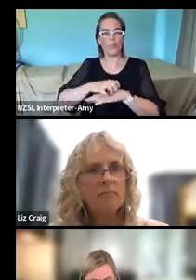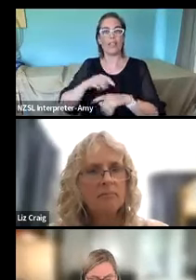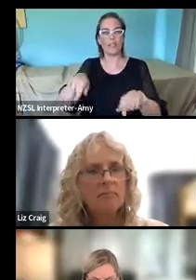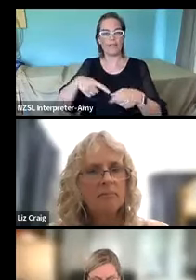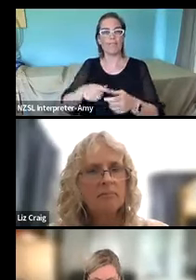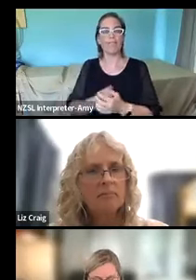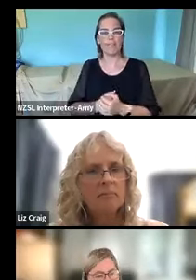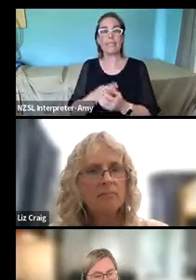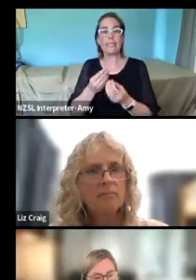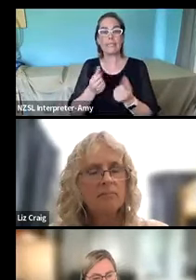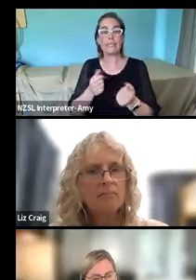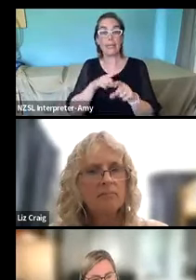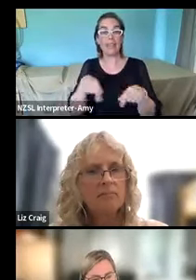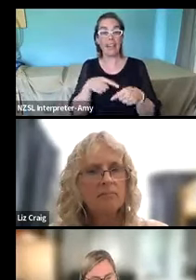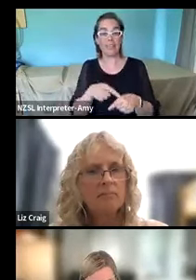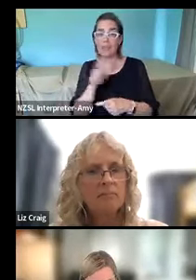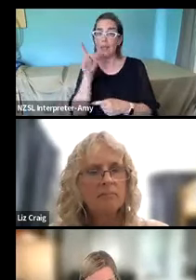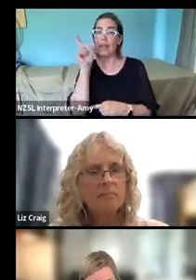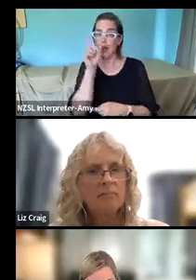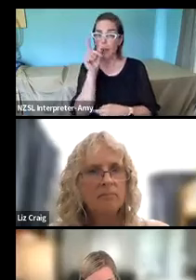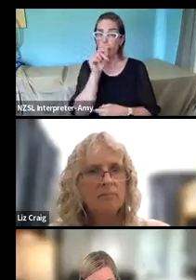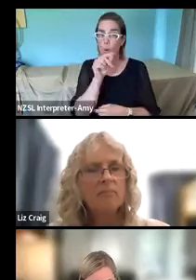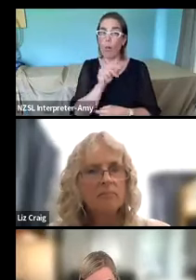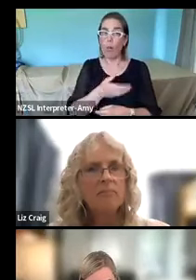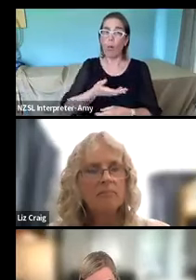And some of us who are quite capable would like to do that.